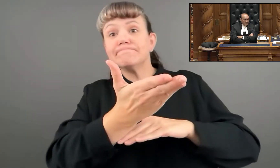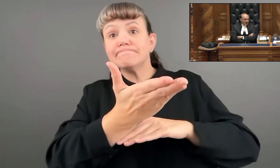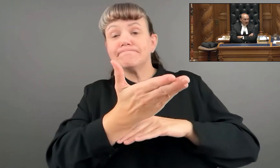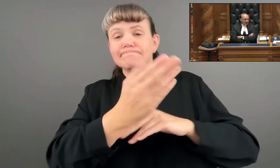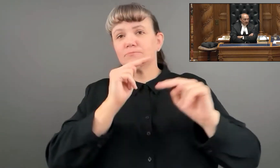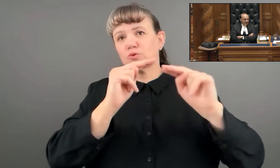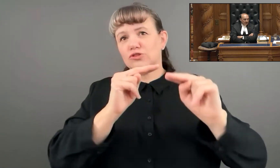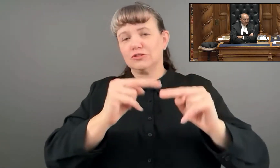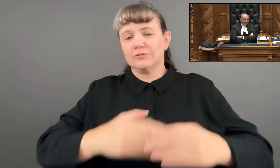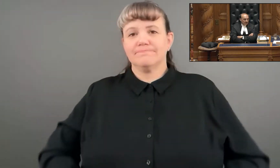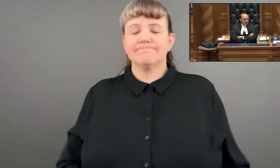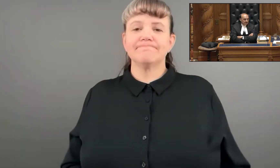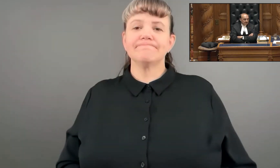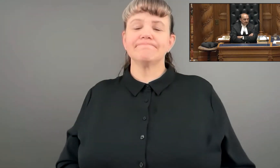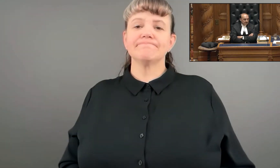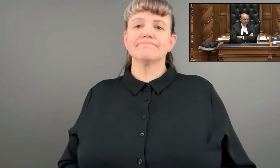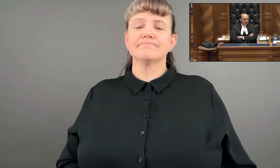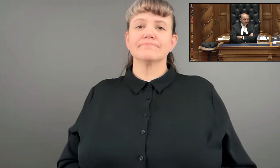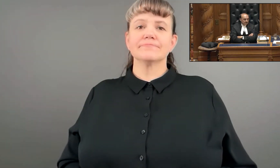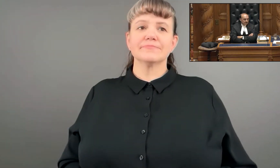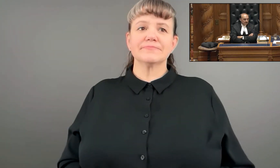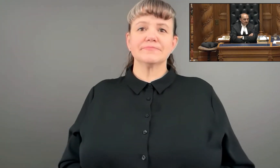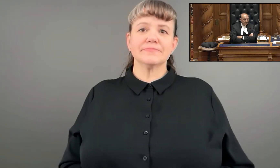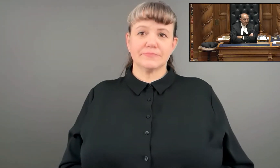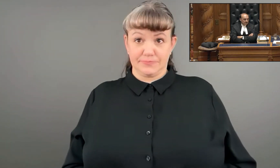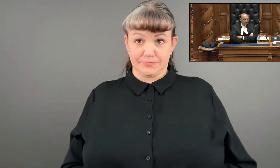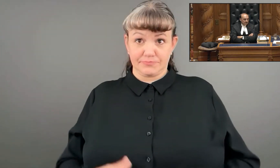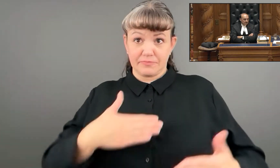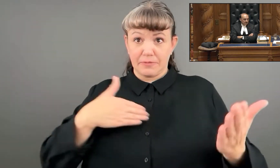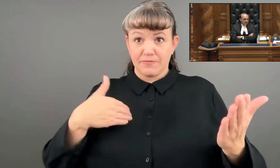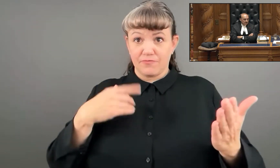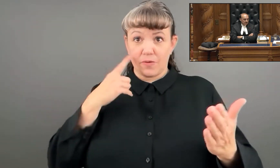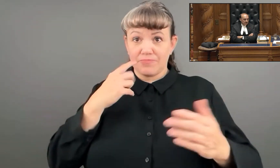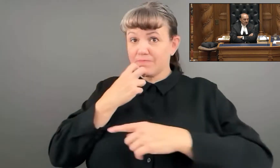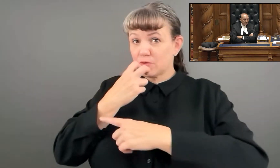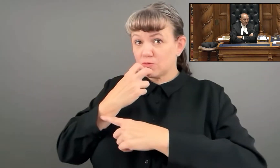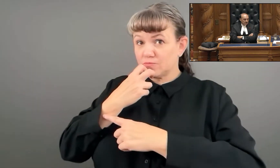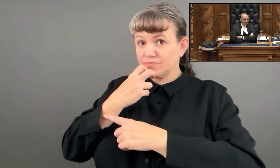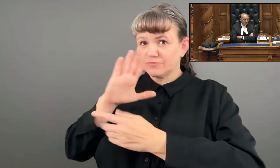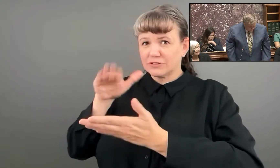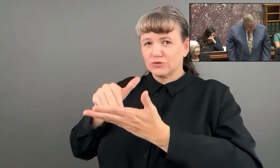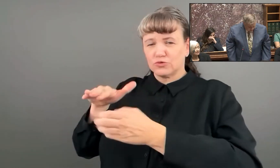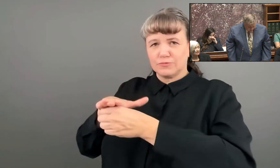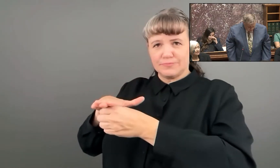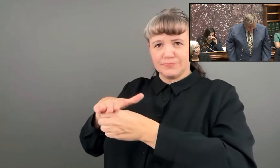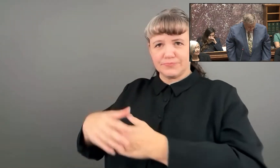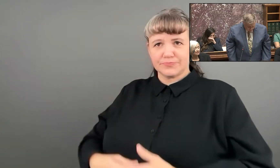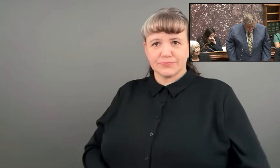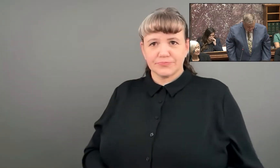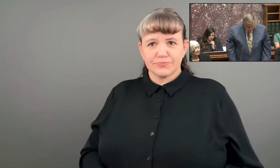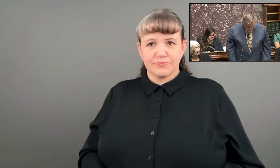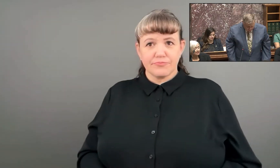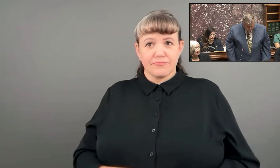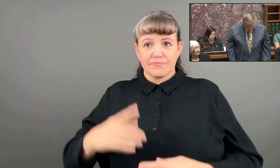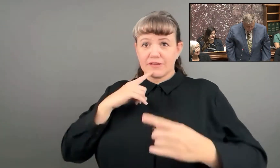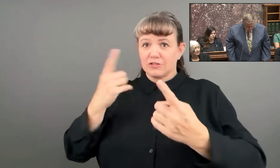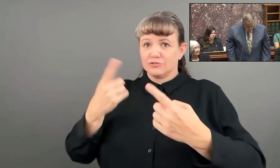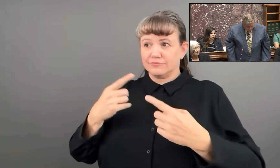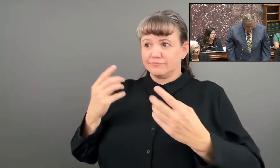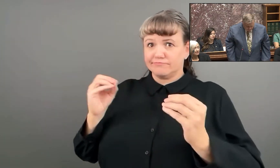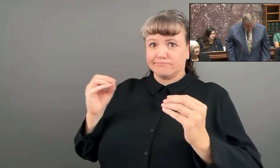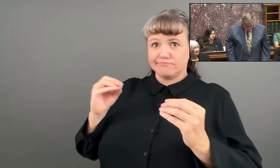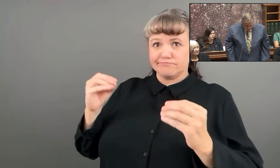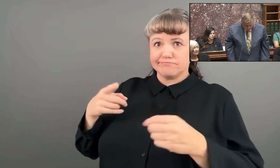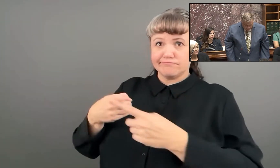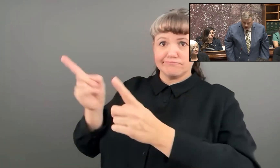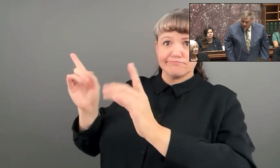Member for Kamloops Centre. Thank you. Well, once again, not even close to an answer around the question, so we'll assume that means that the